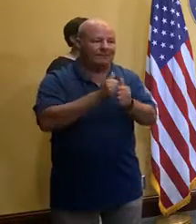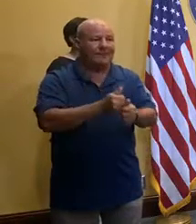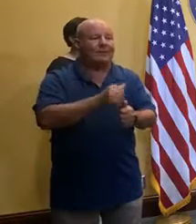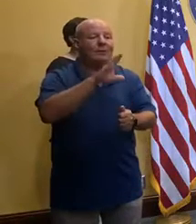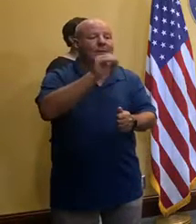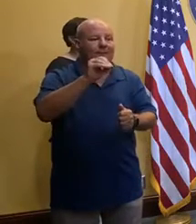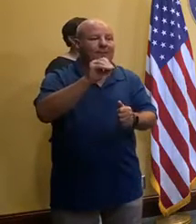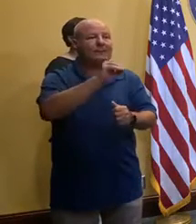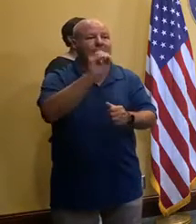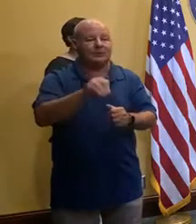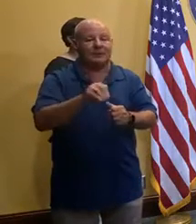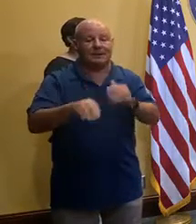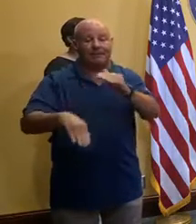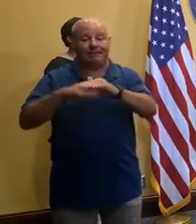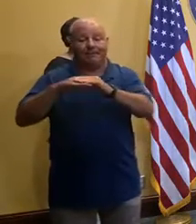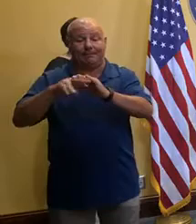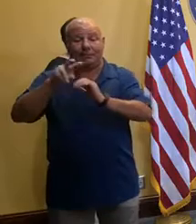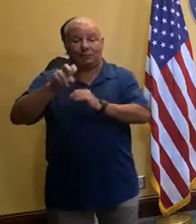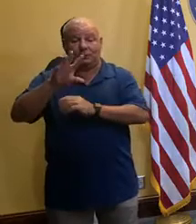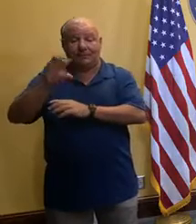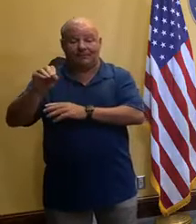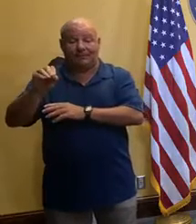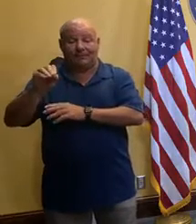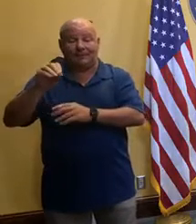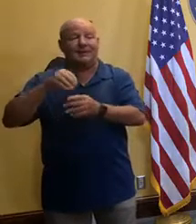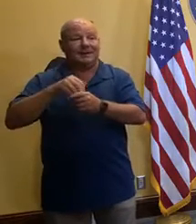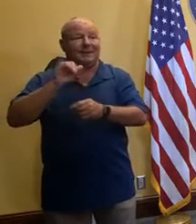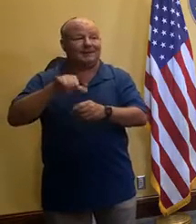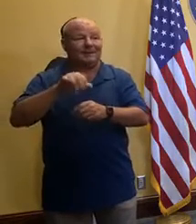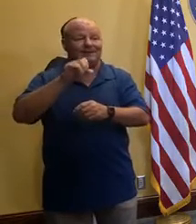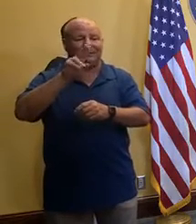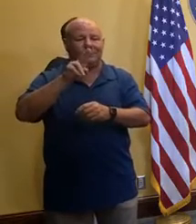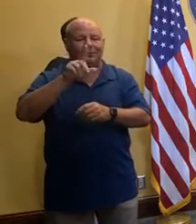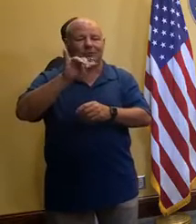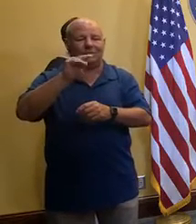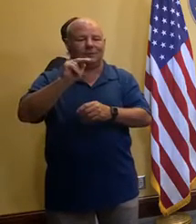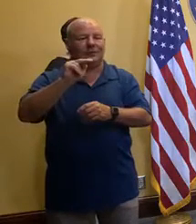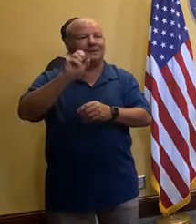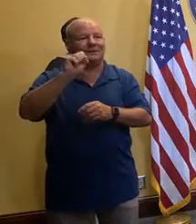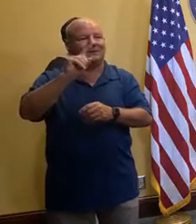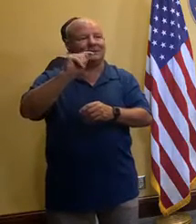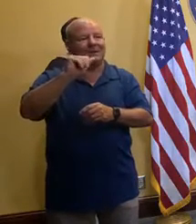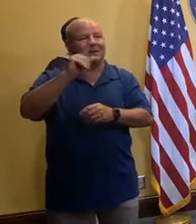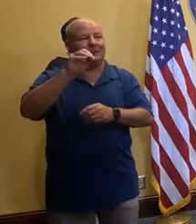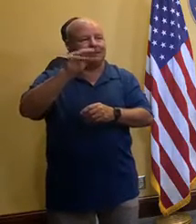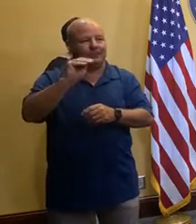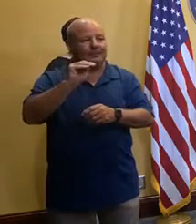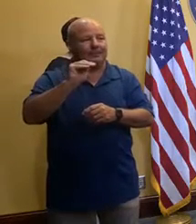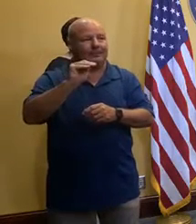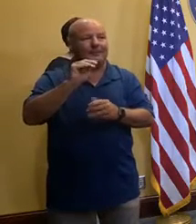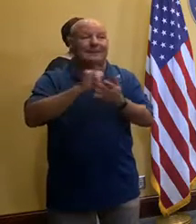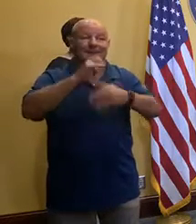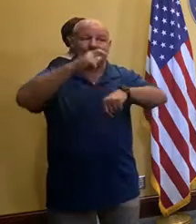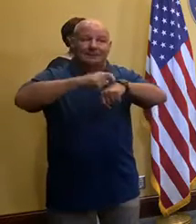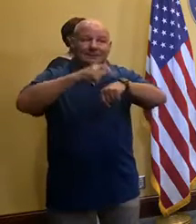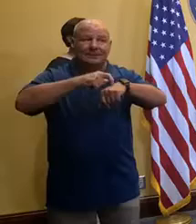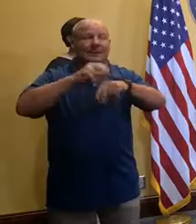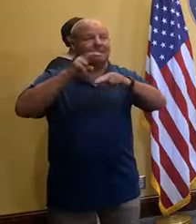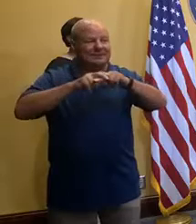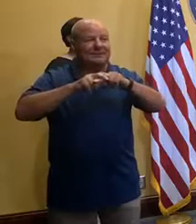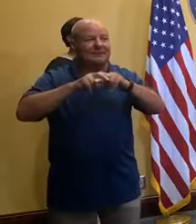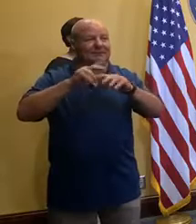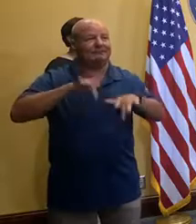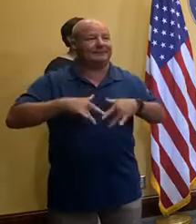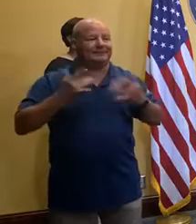of 250 people in Uman Stadium. Again, this is consistent with what we are saying for our timed seated events. There